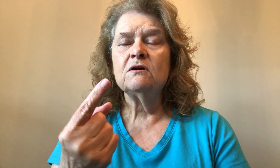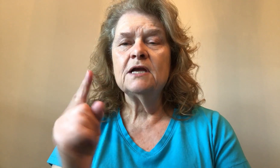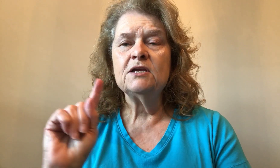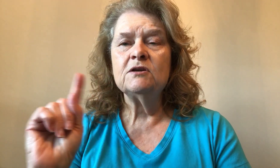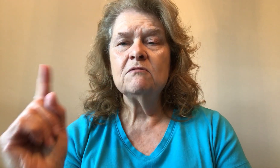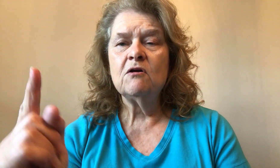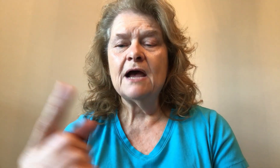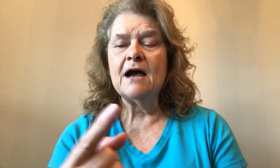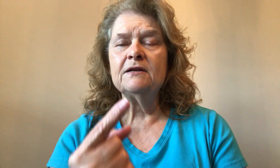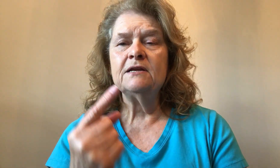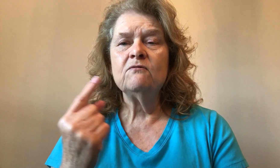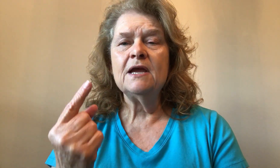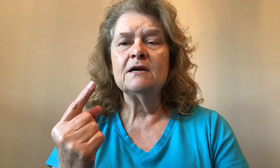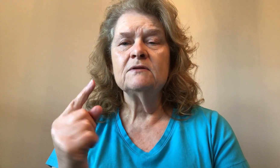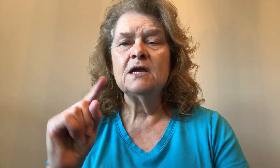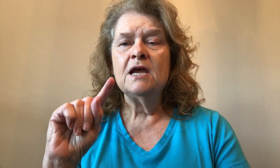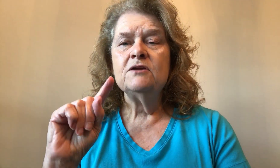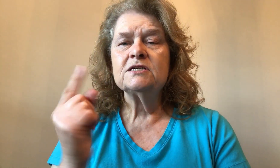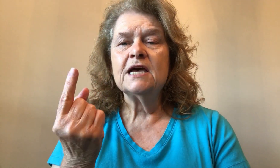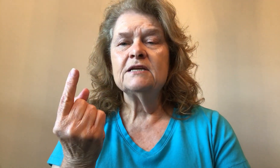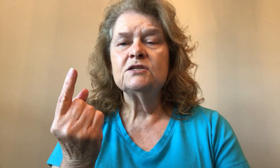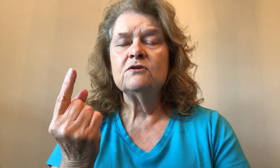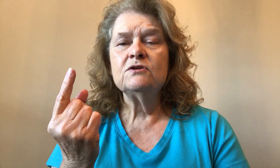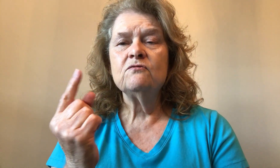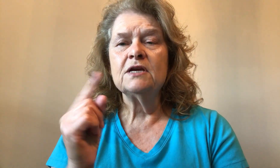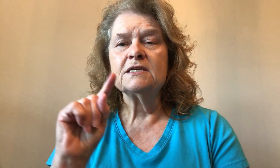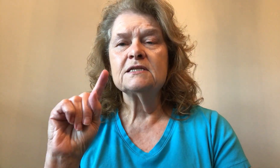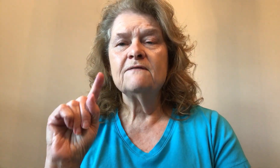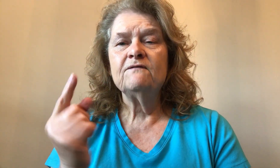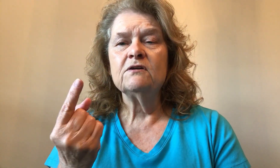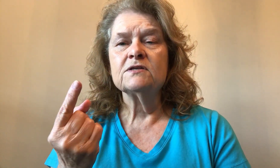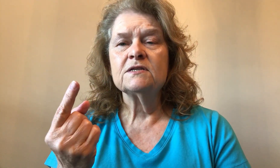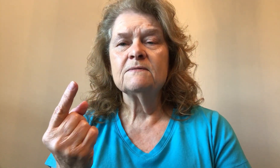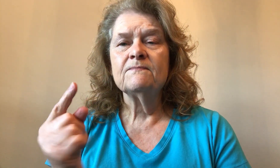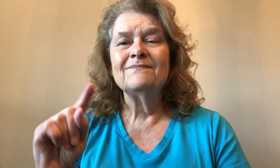and you don't go out and around. You just kind of turn your wrist. First.